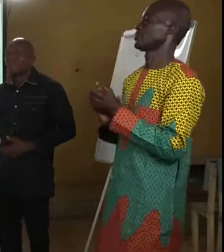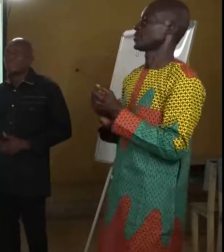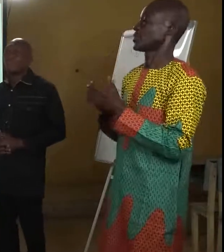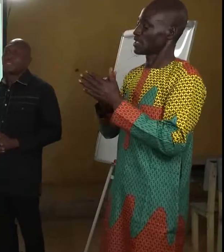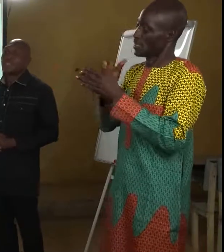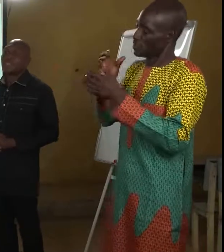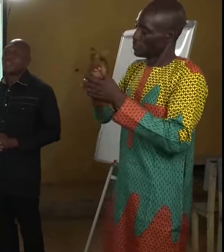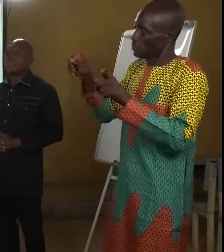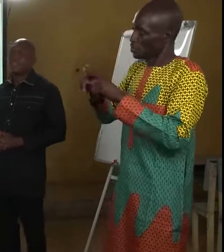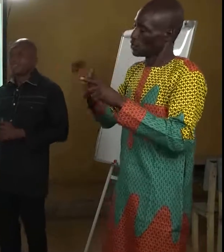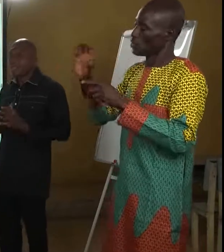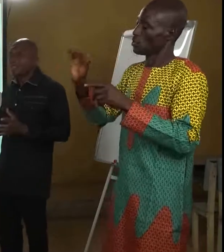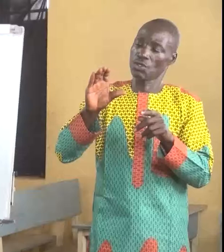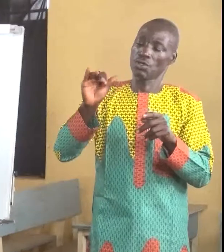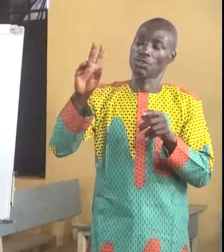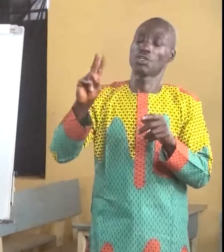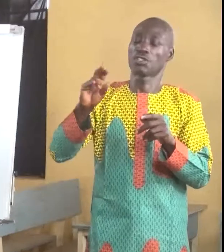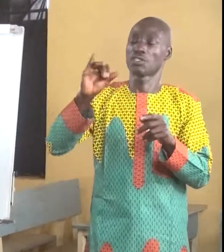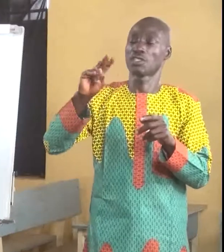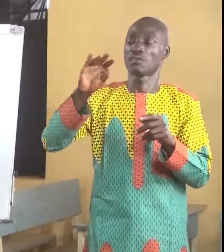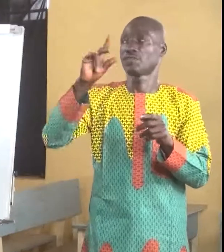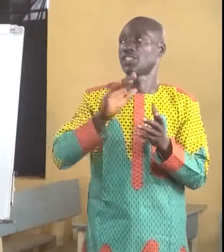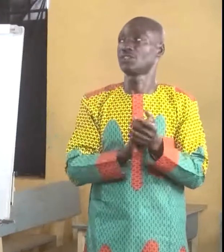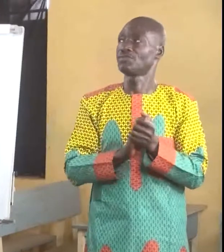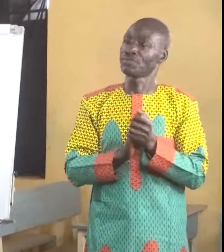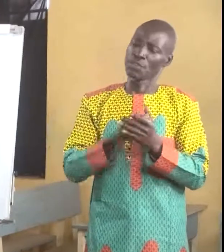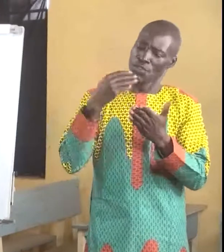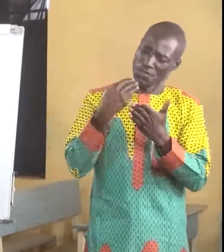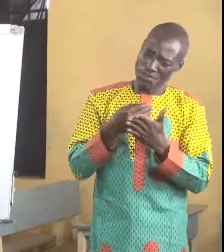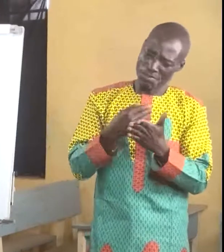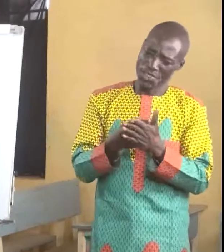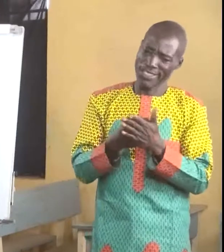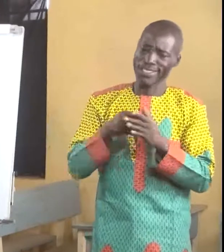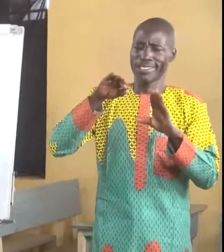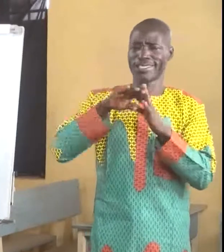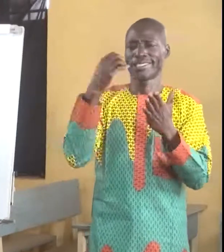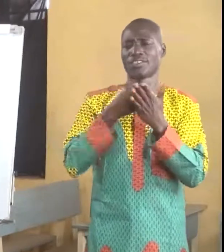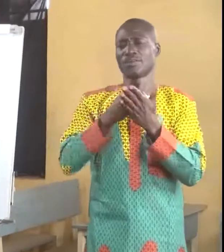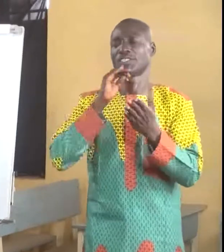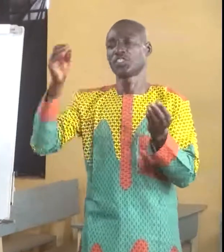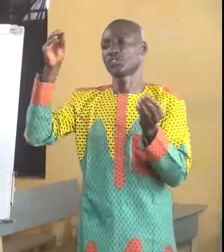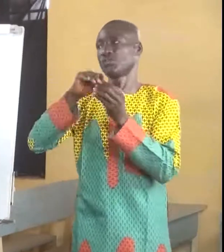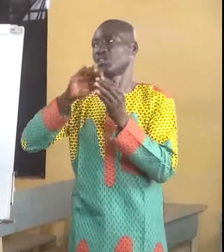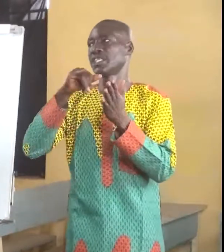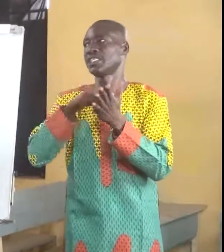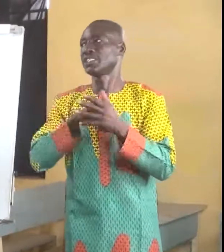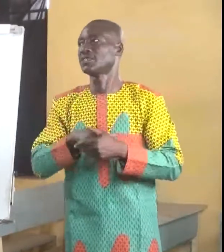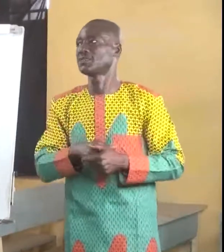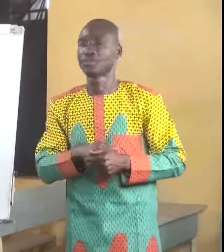you have goods and services. The money in the economy is more than the available goods and services, and that will